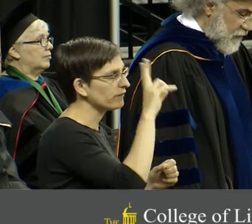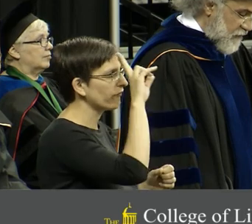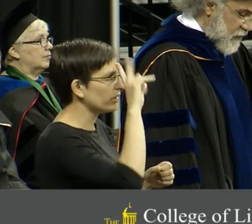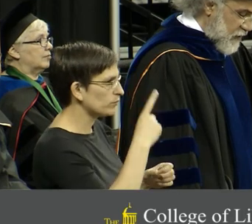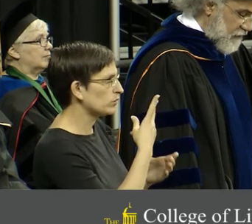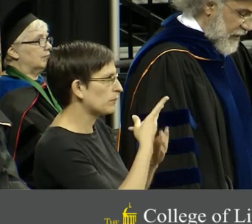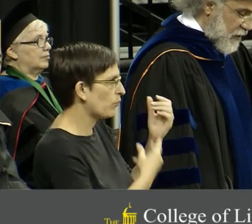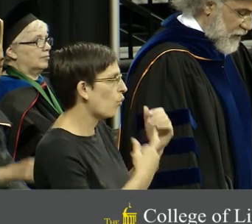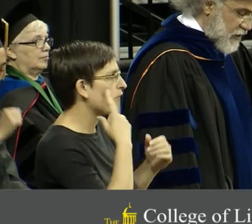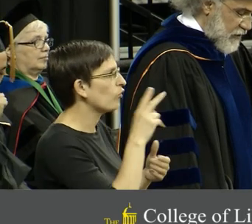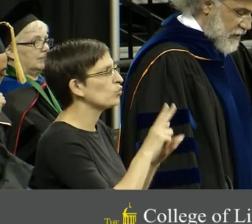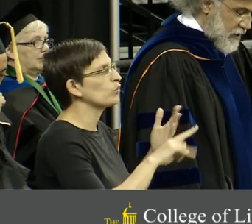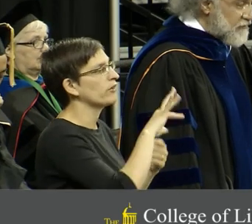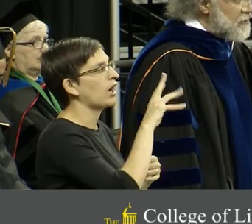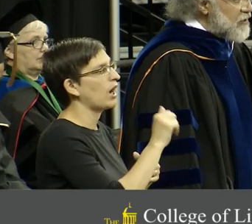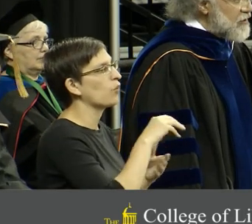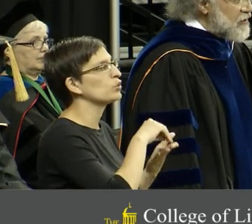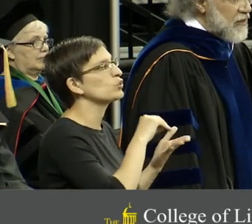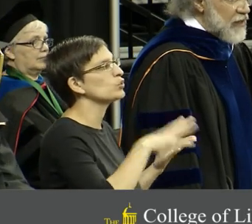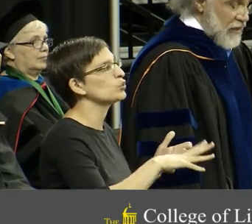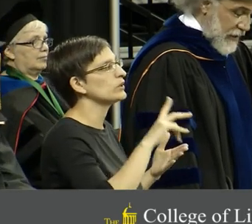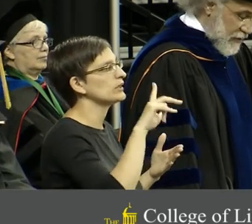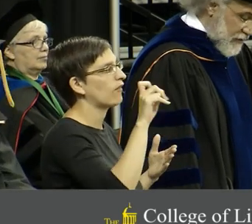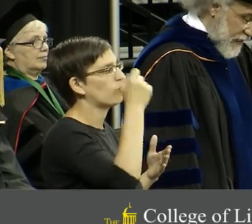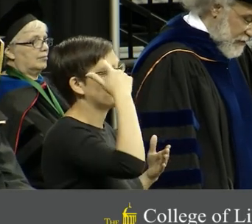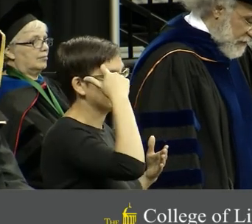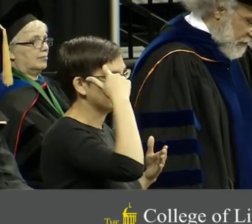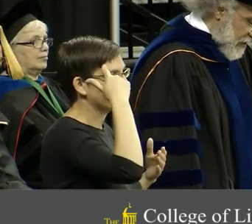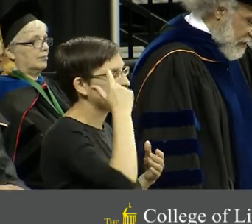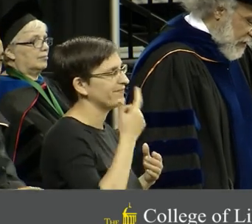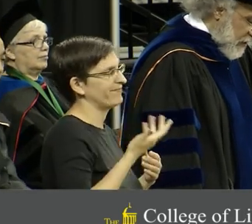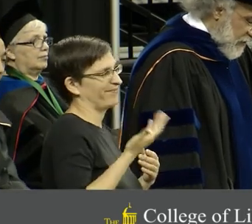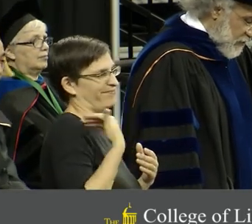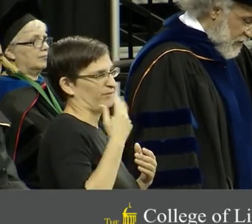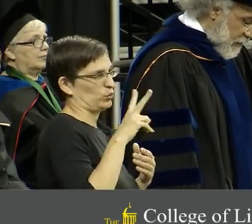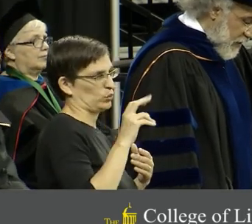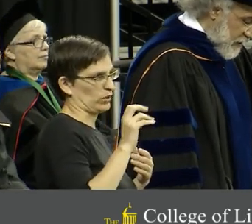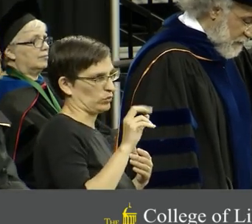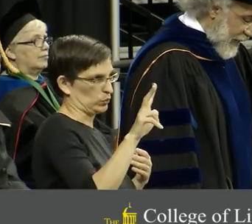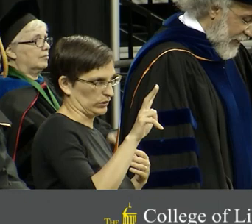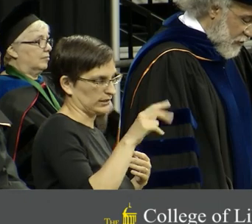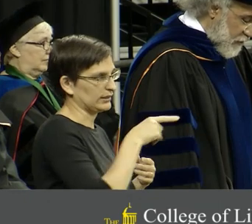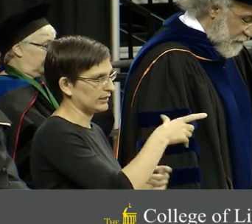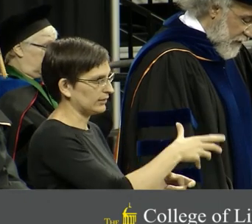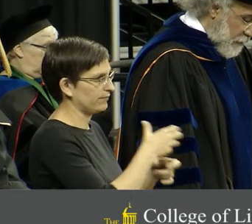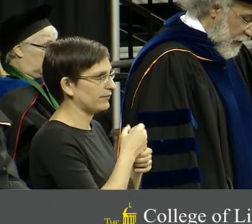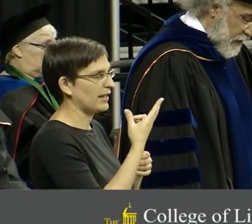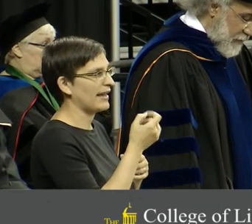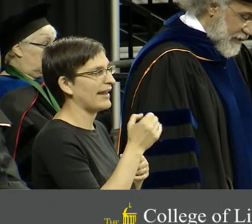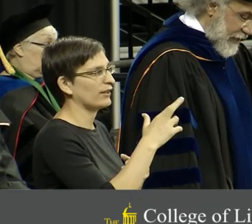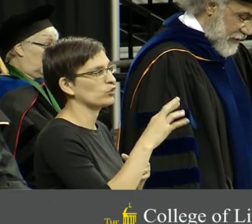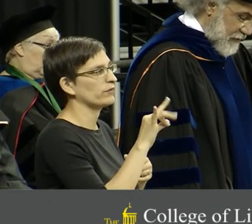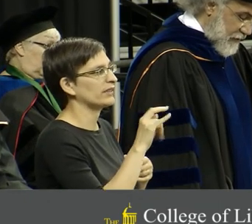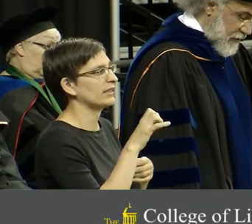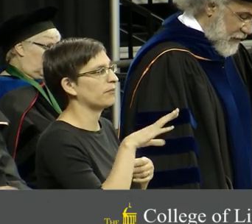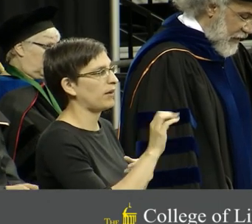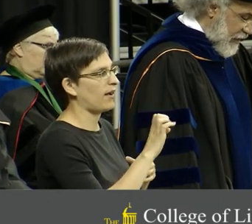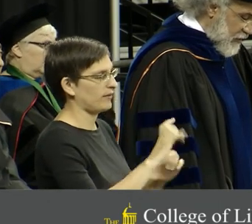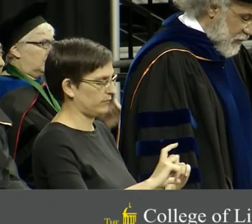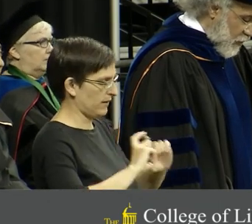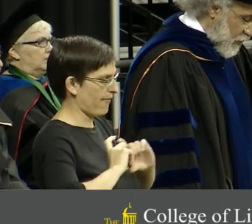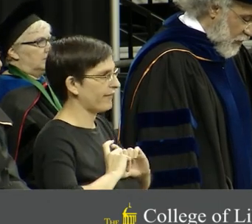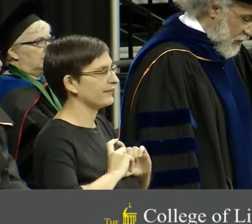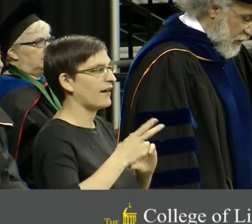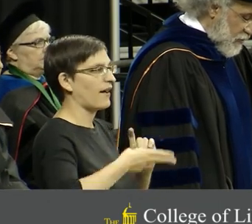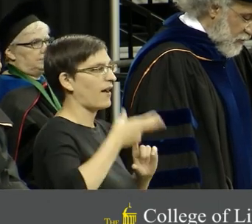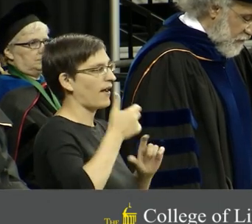president of the University of Iowa student government, and in 2003 was a recipient of the Hancher Finkmine Medallion, the